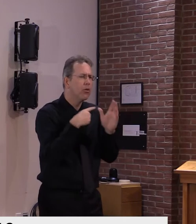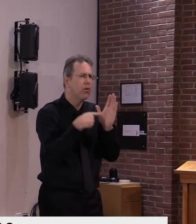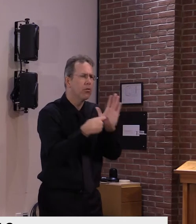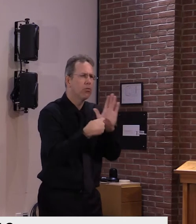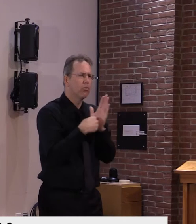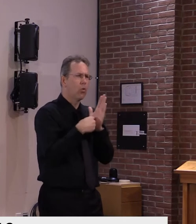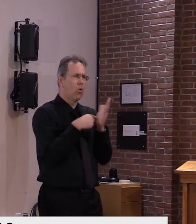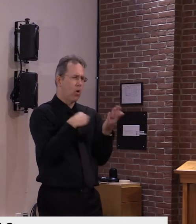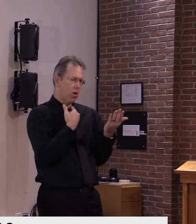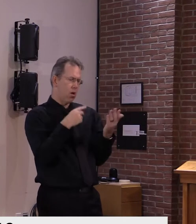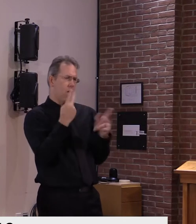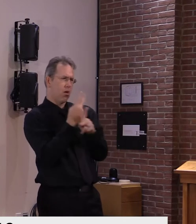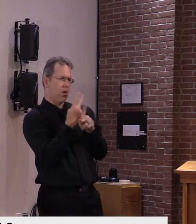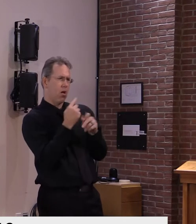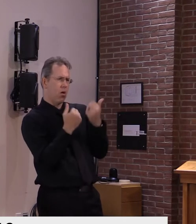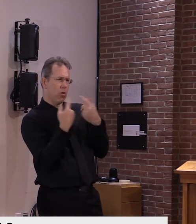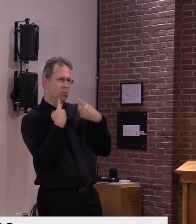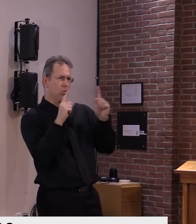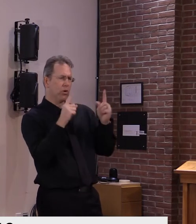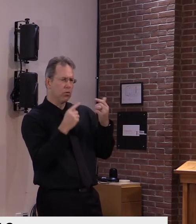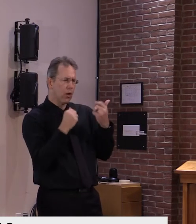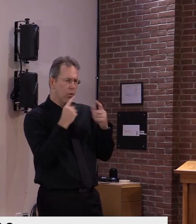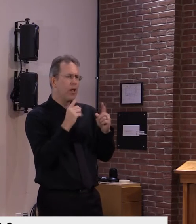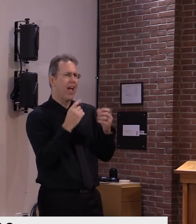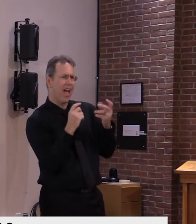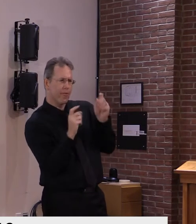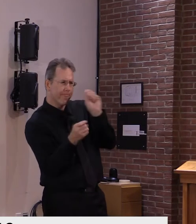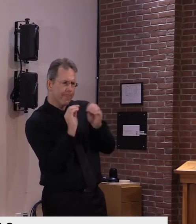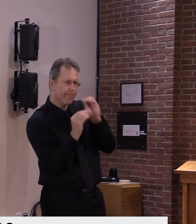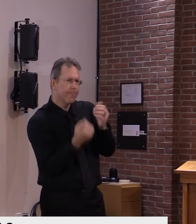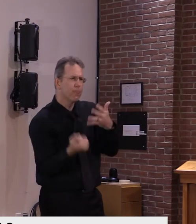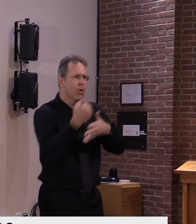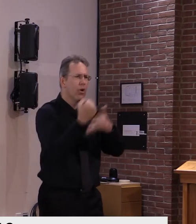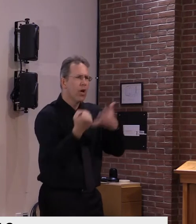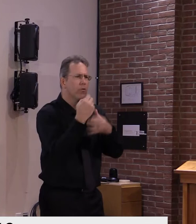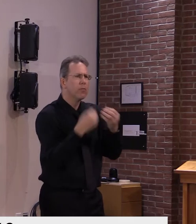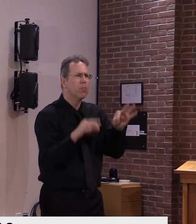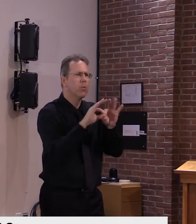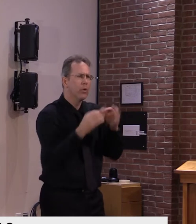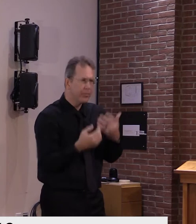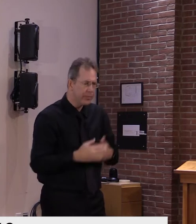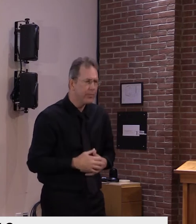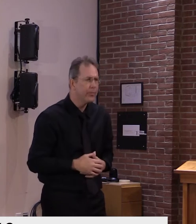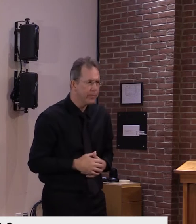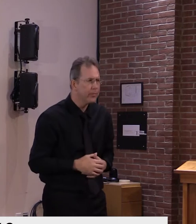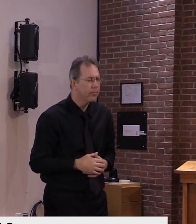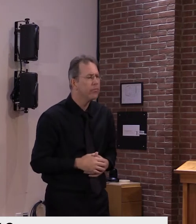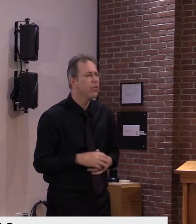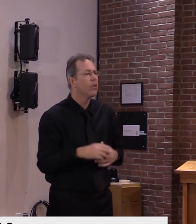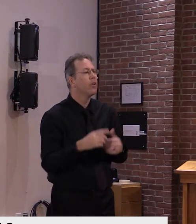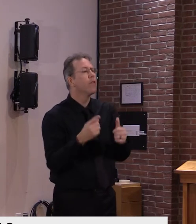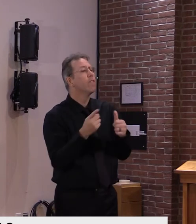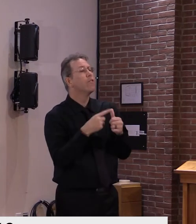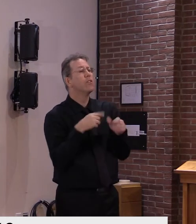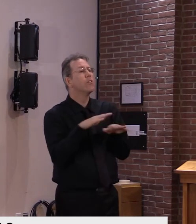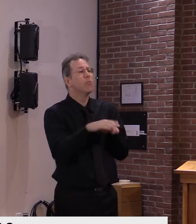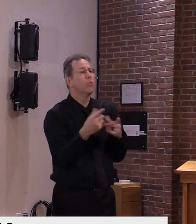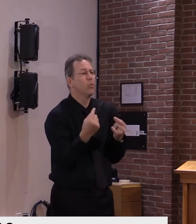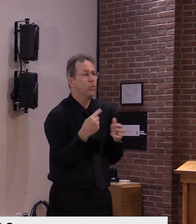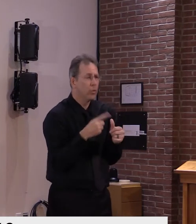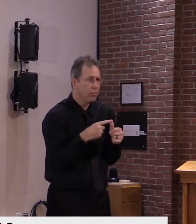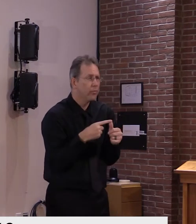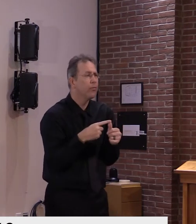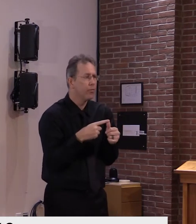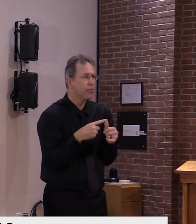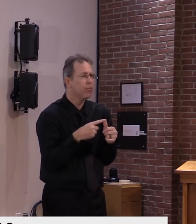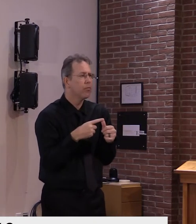impact, particularly from an equity standpoint. So I think the first step will be that assessment piece, but we're not going to be able to start that until after